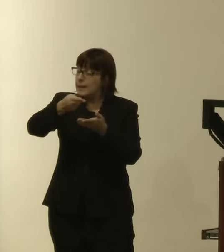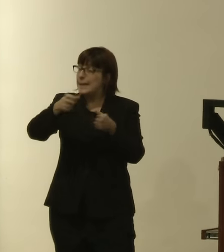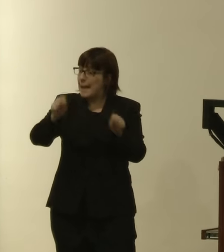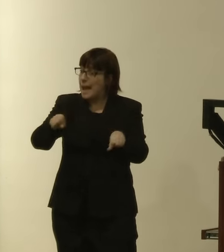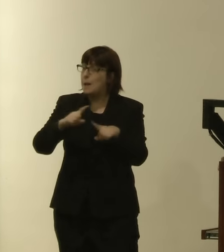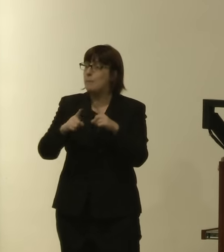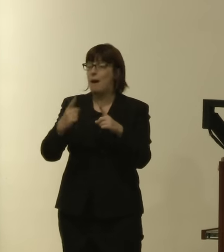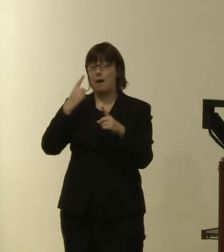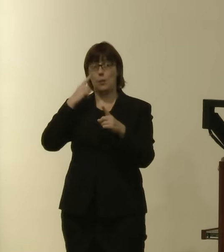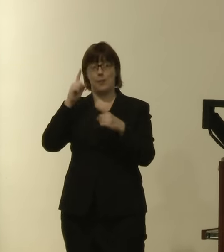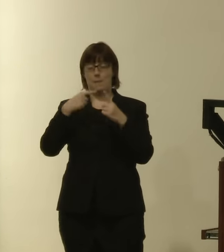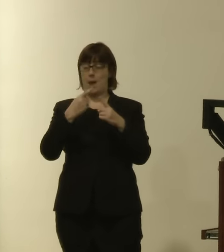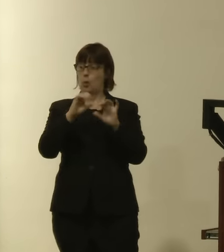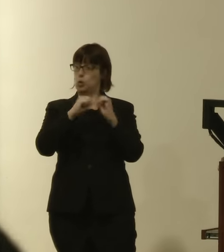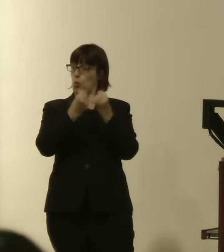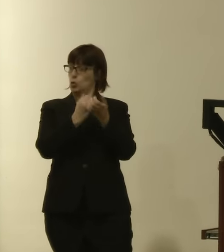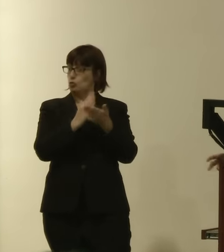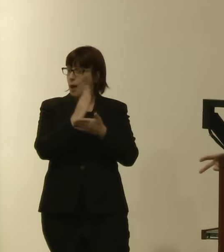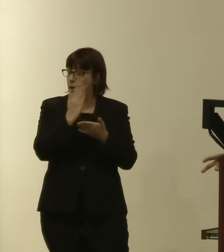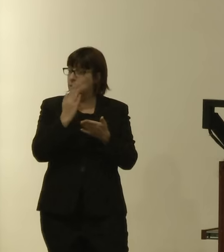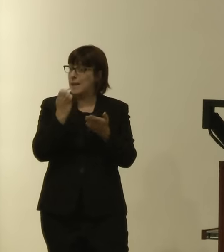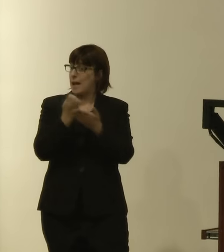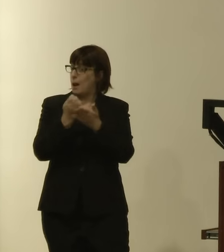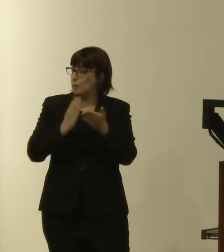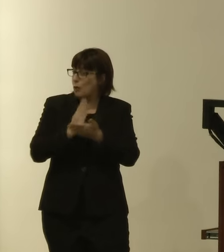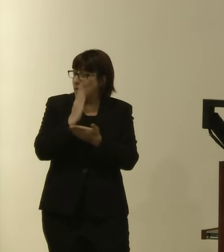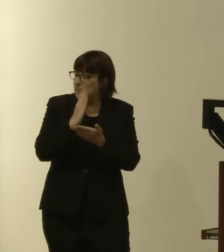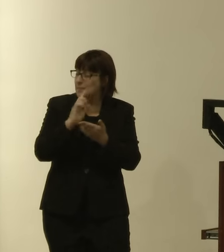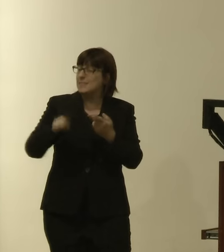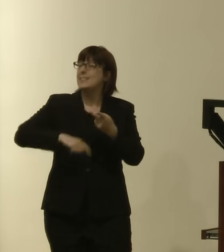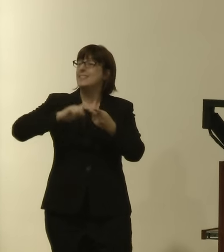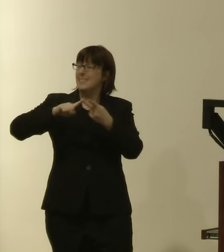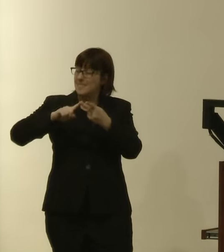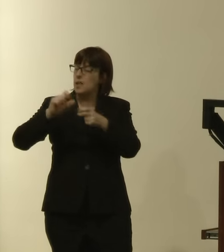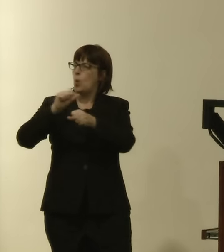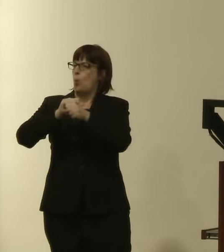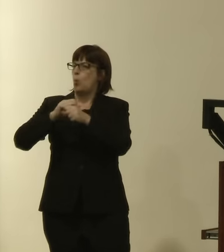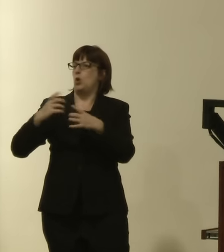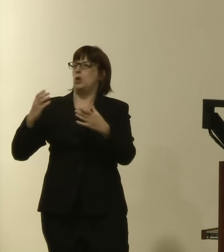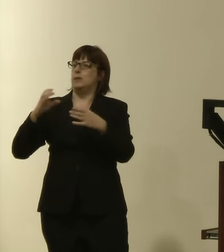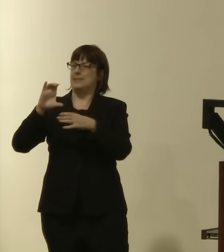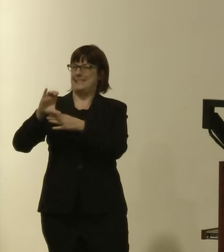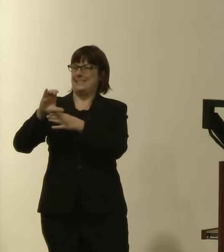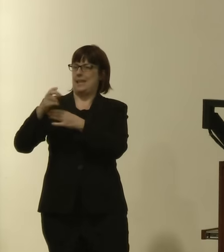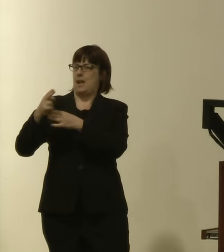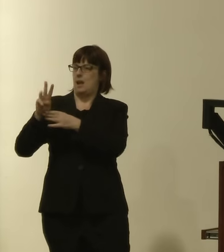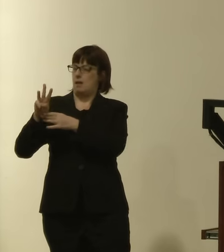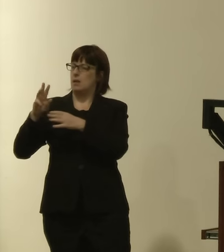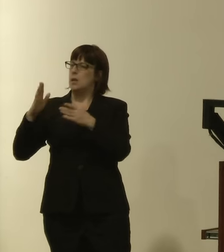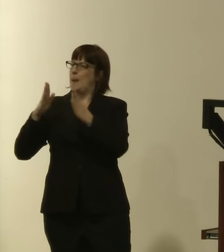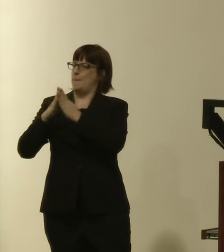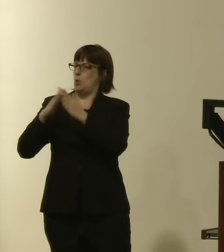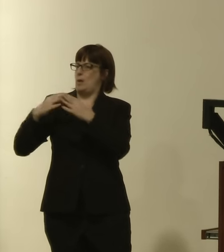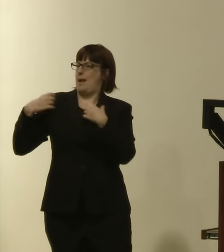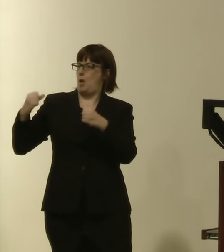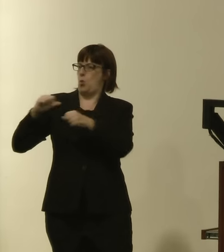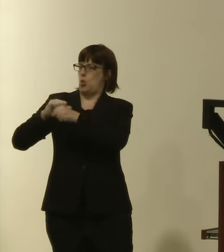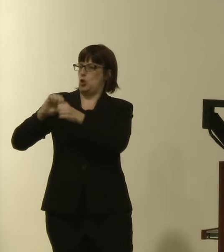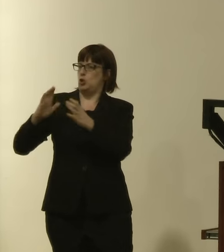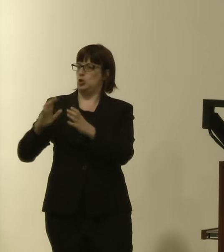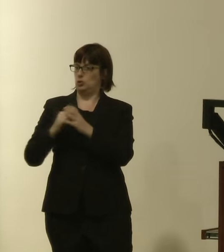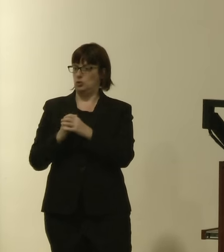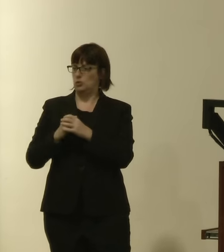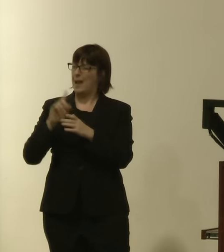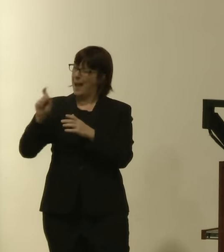unless you're thinking about social and economic rights as well, and B, unless you're working with community health workers, you're not going to get really great outcomes,